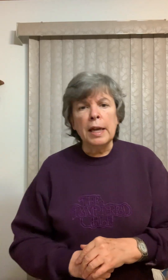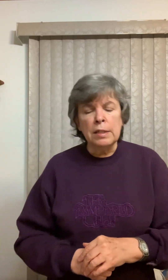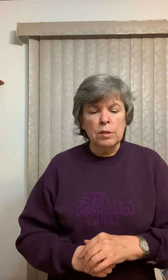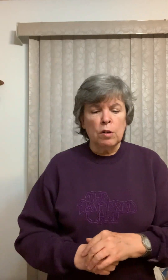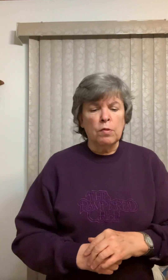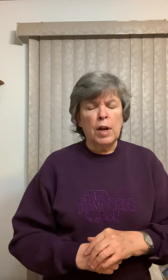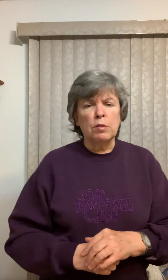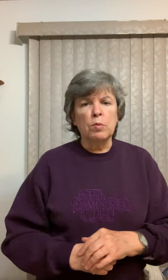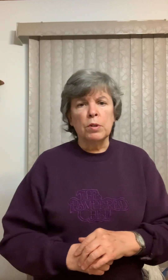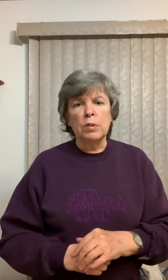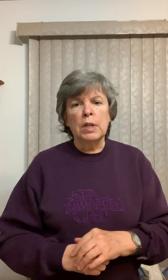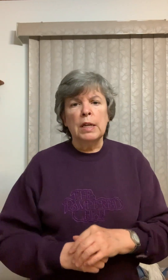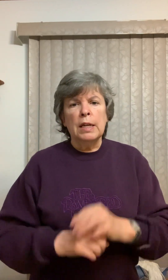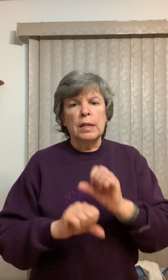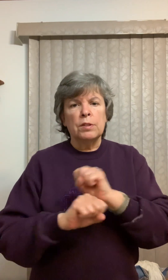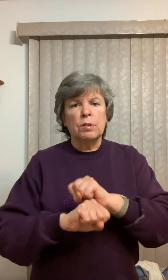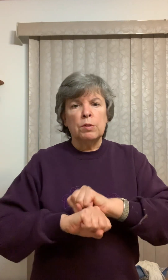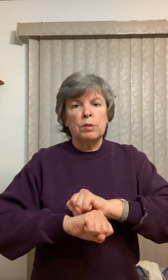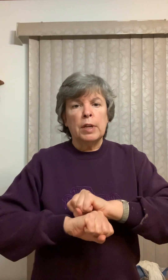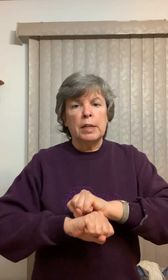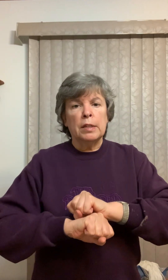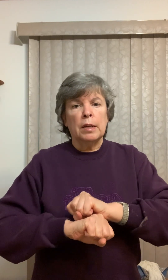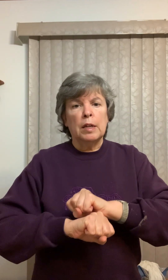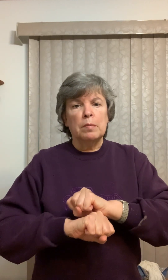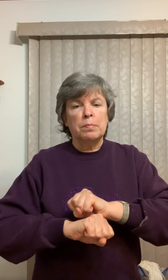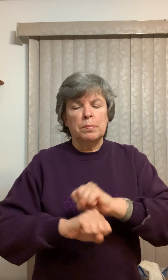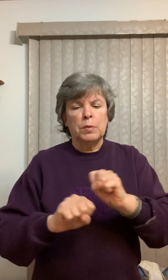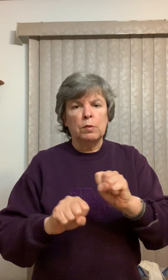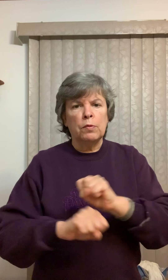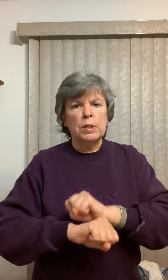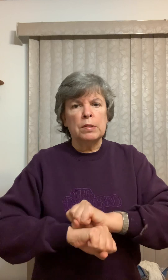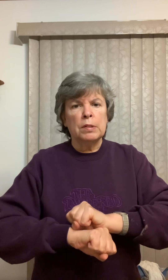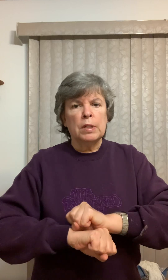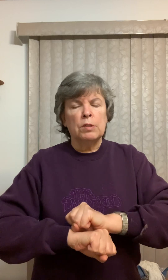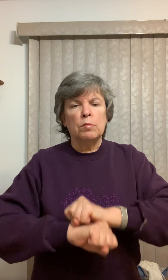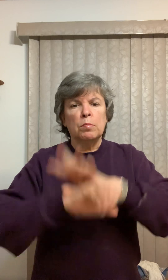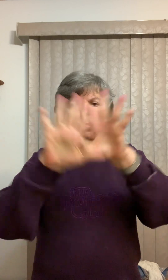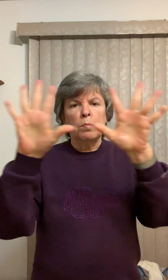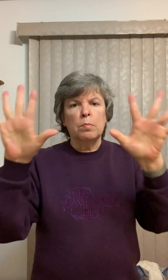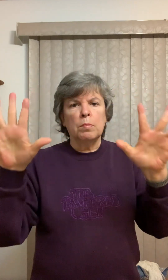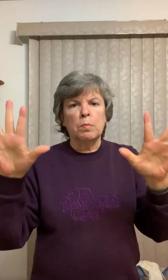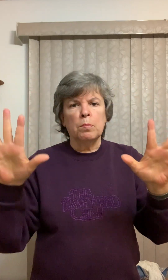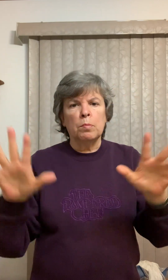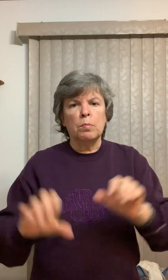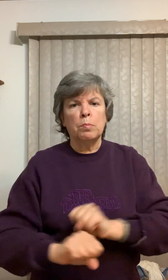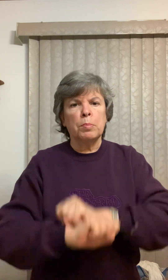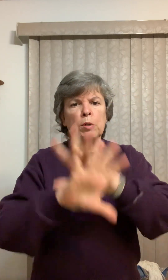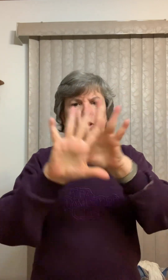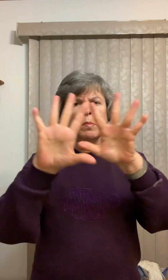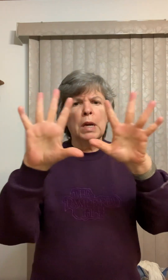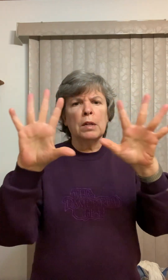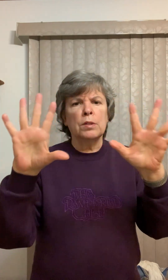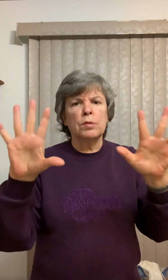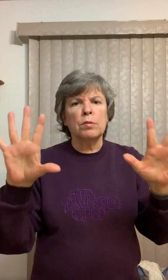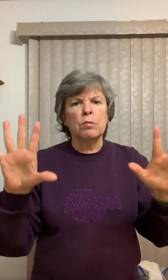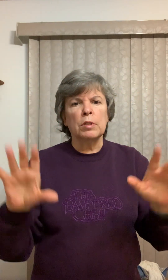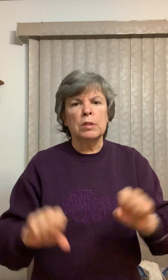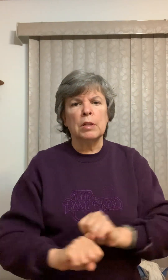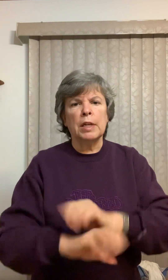is our final word. And so you take your fists and you burst them out into glorious light